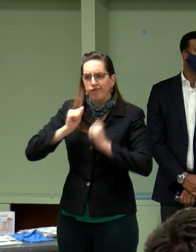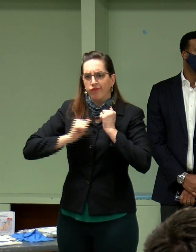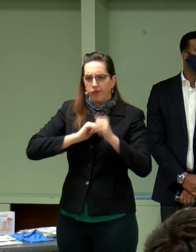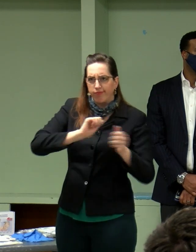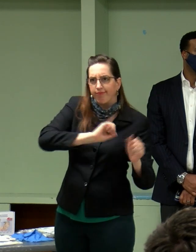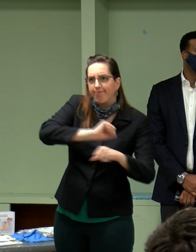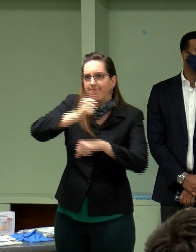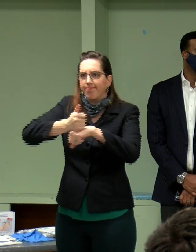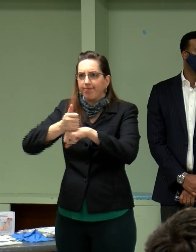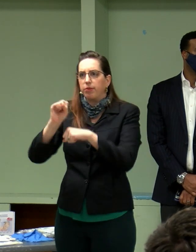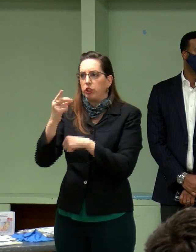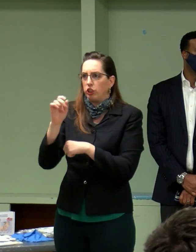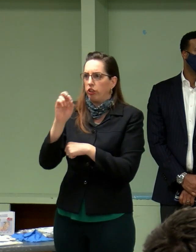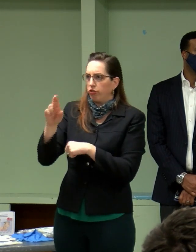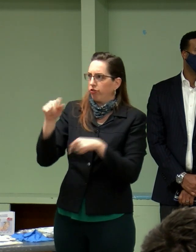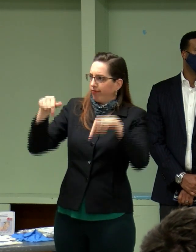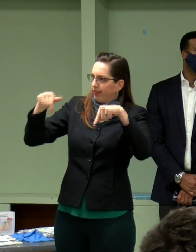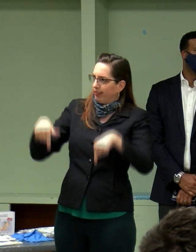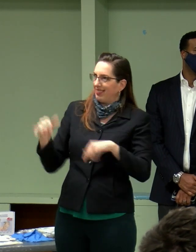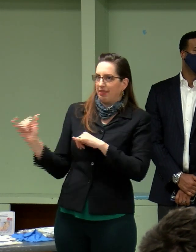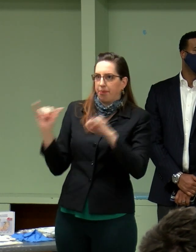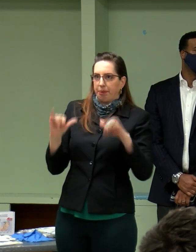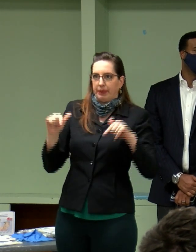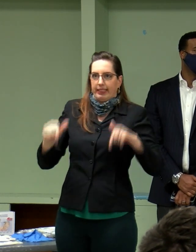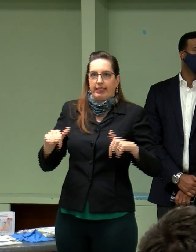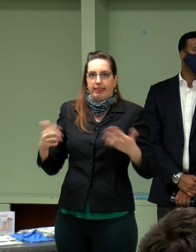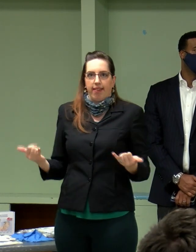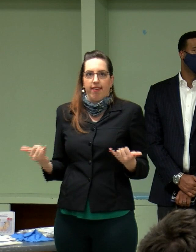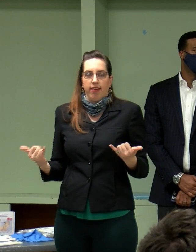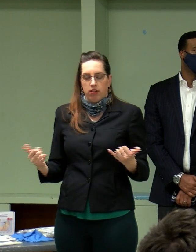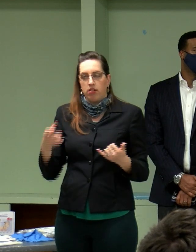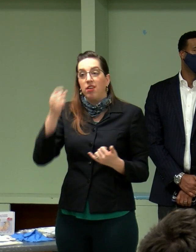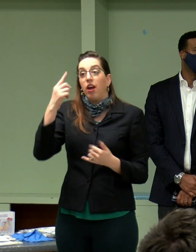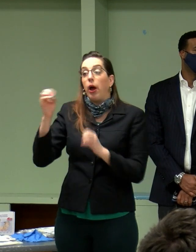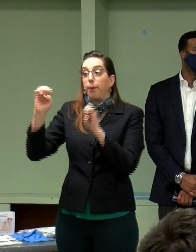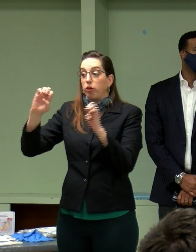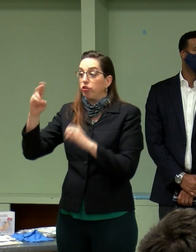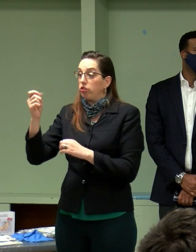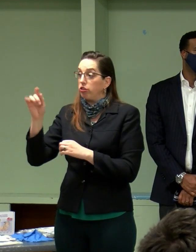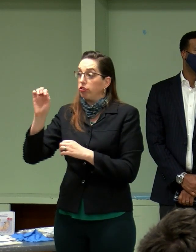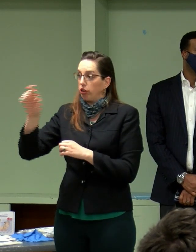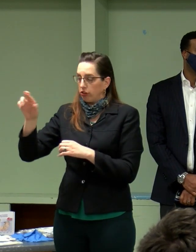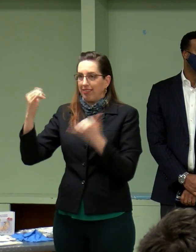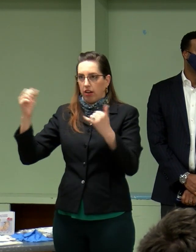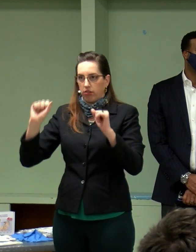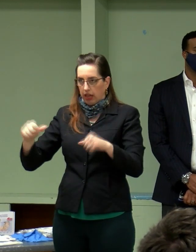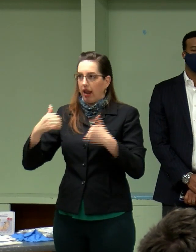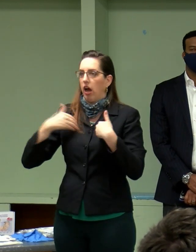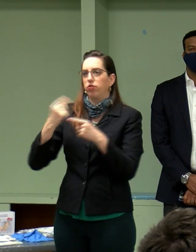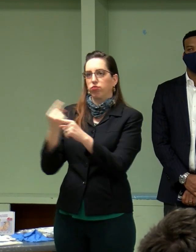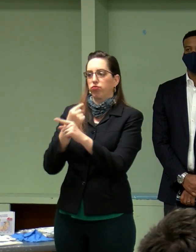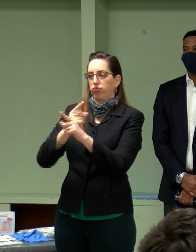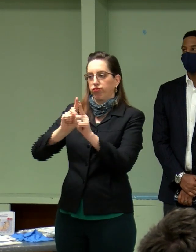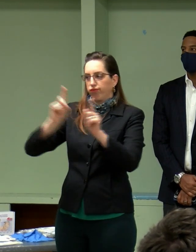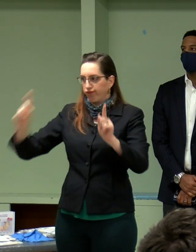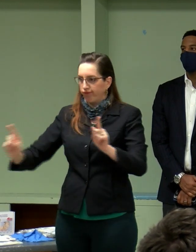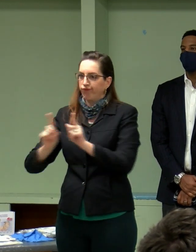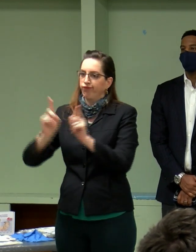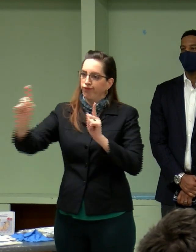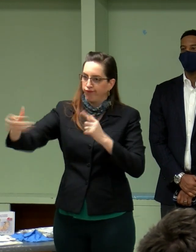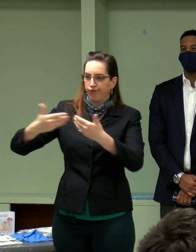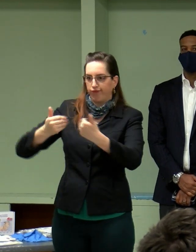now, and so that now our emergency shelters can practice appropriate social distancing and prevent the spread of